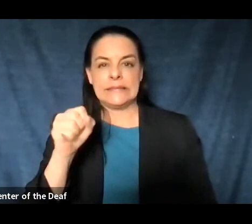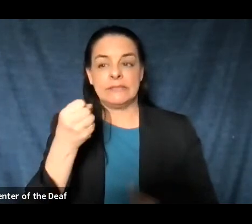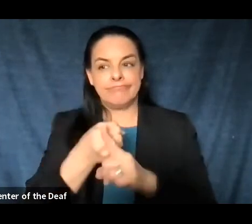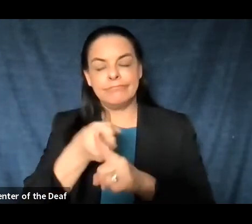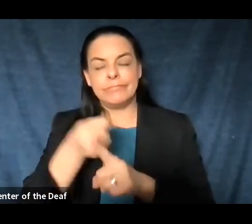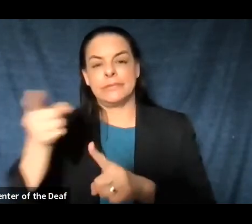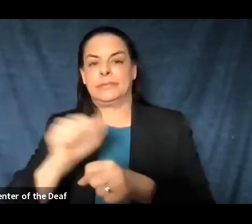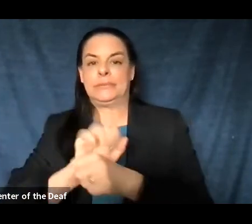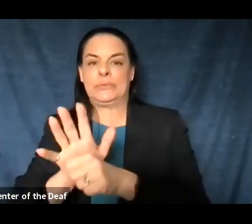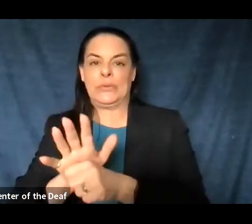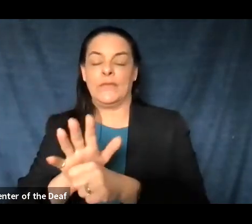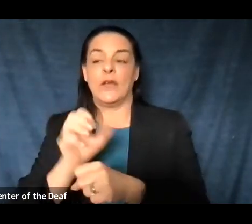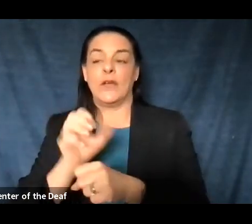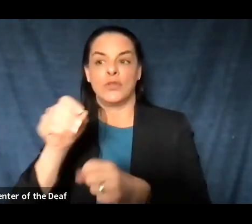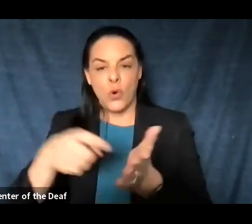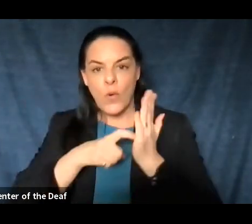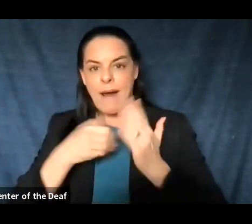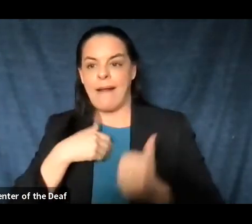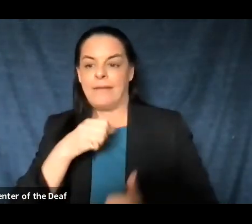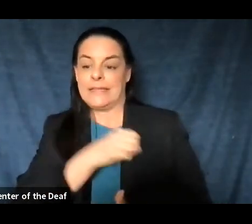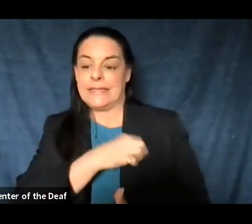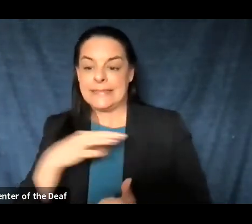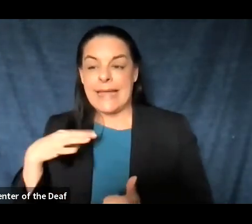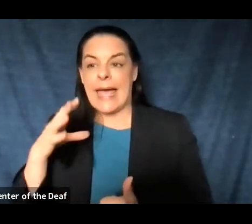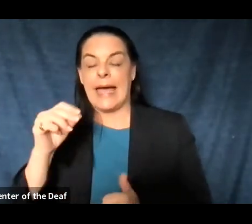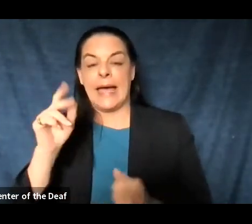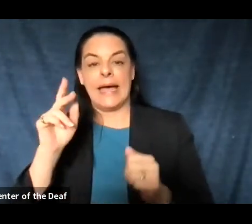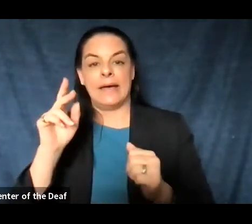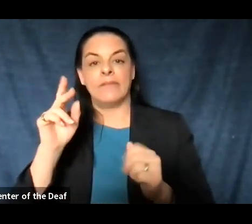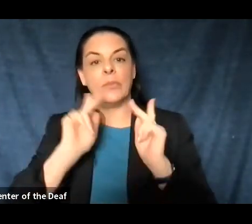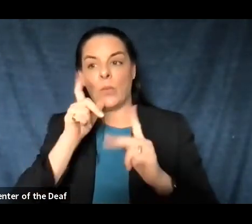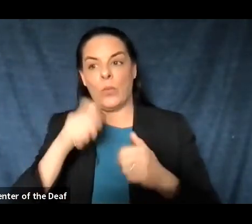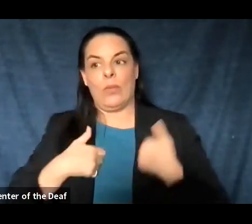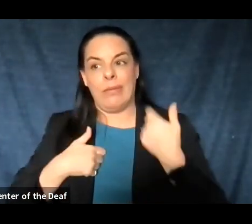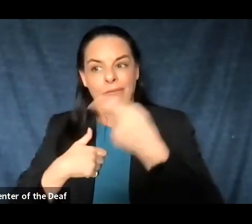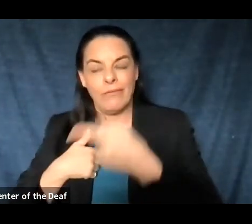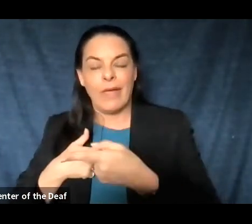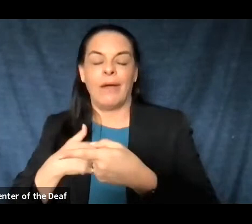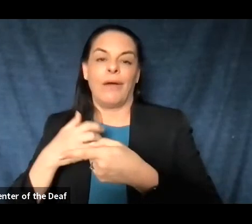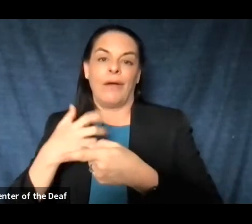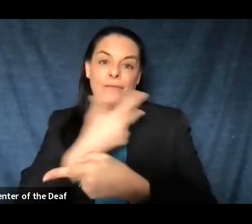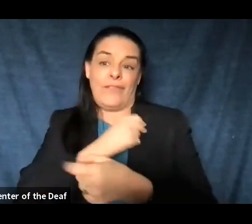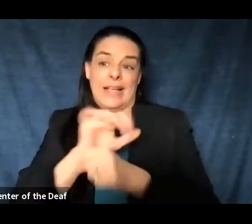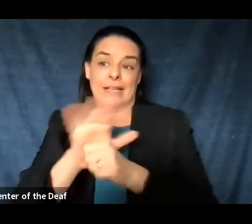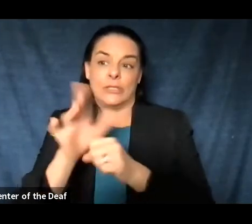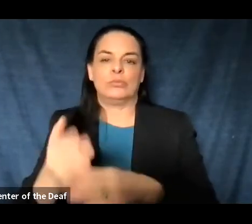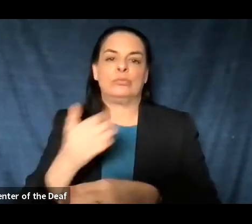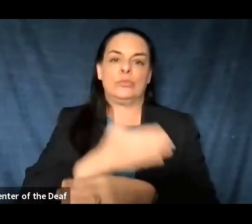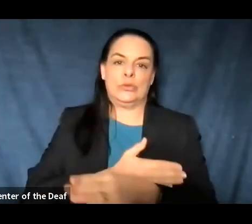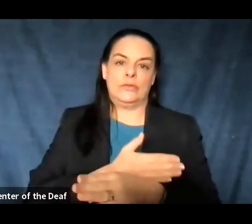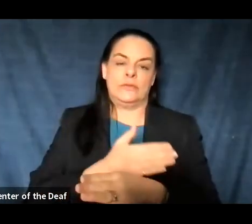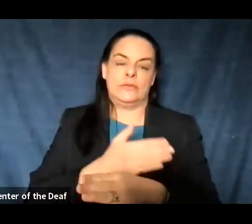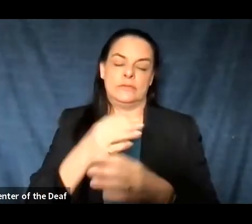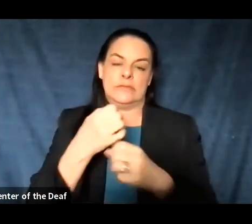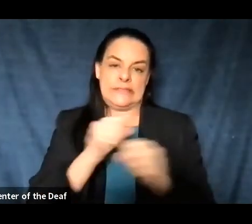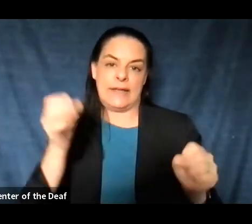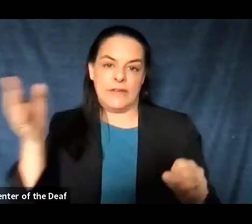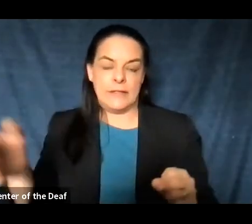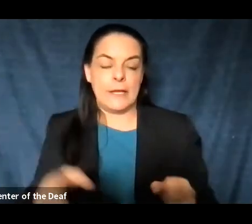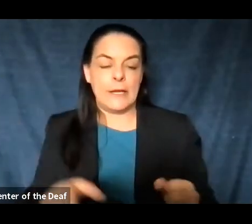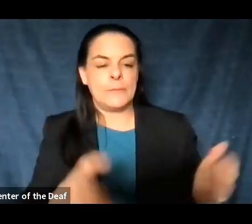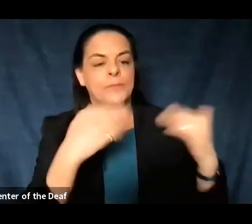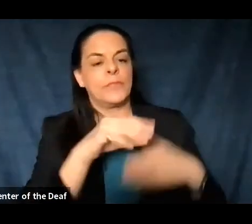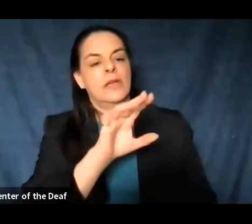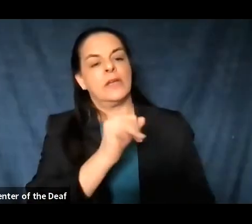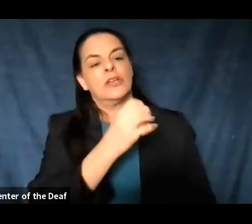staff and their residents vaccinated to improve safety at those communities. From Jeff with WATE, do you know